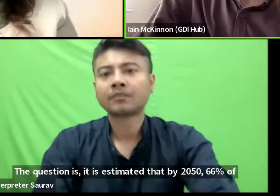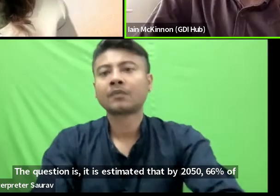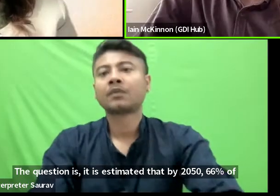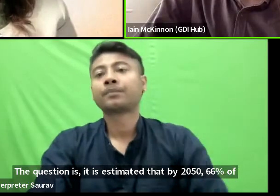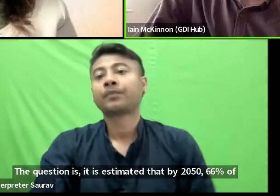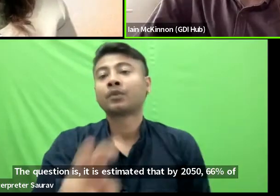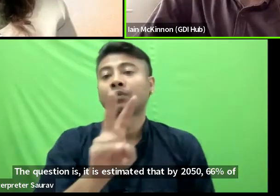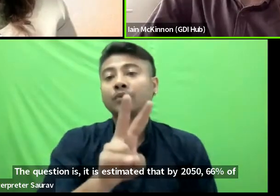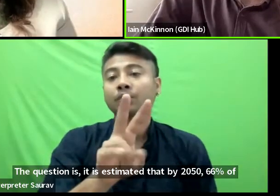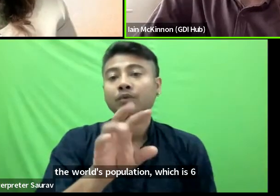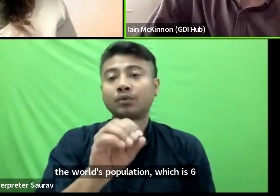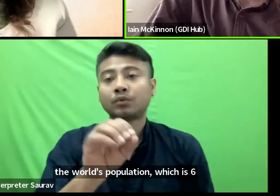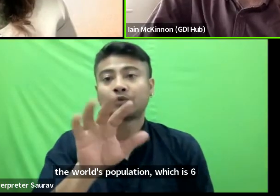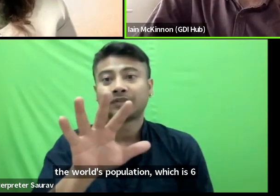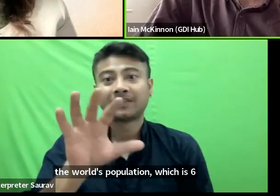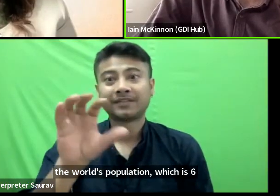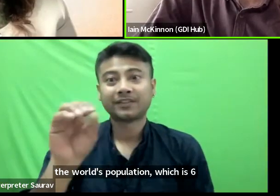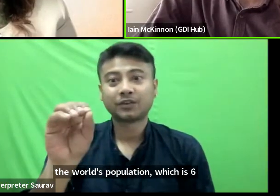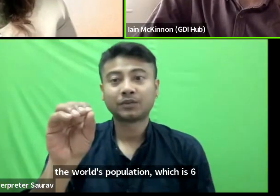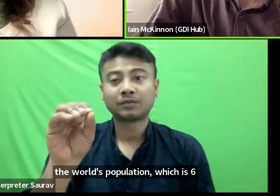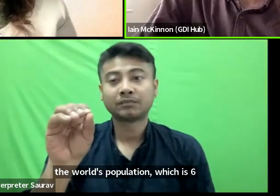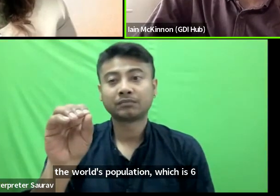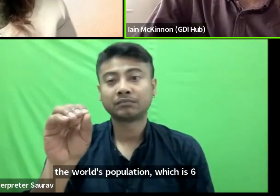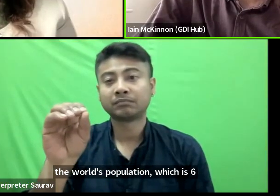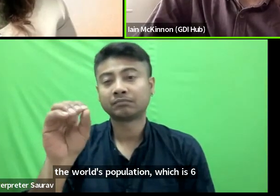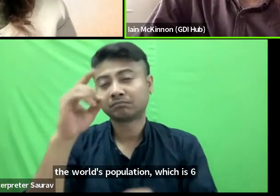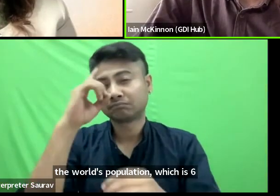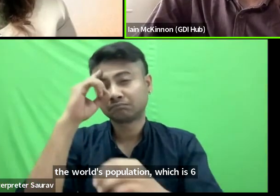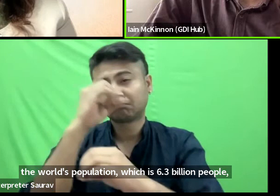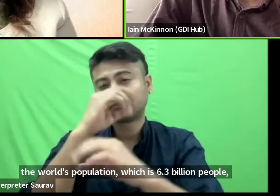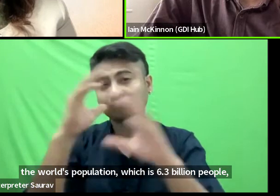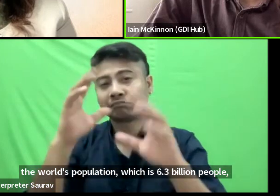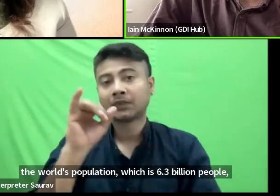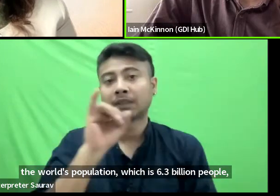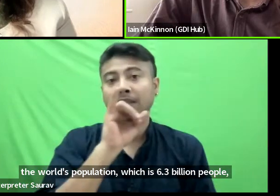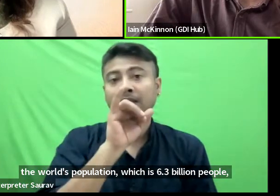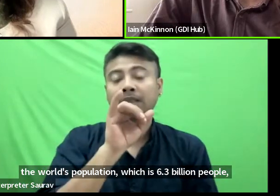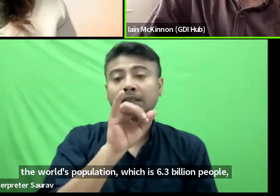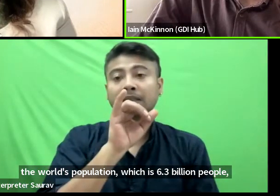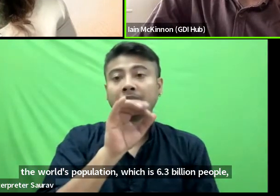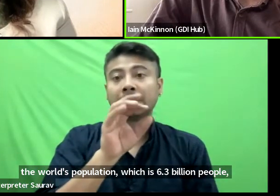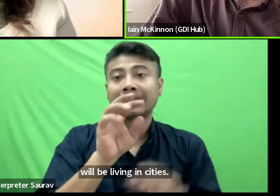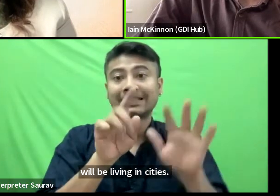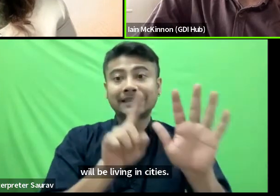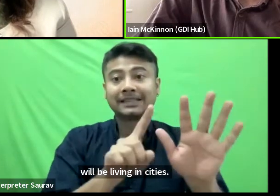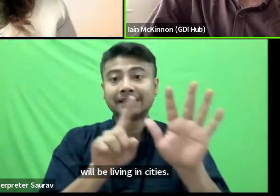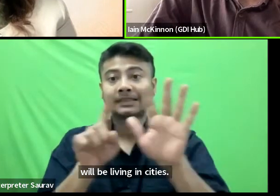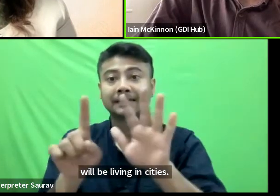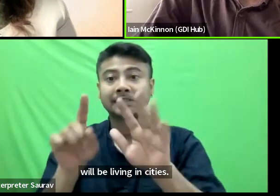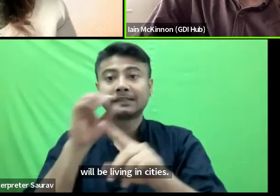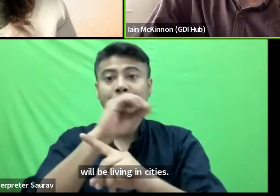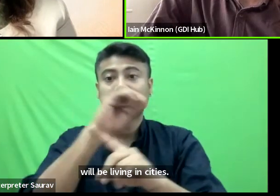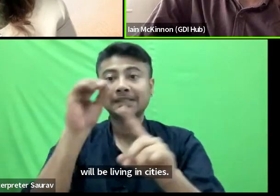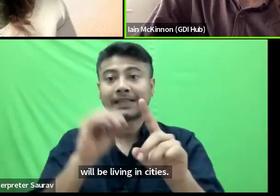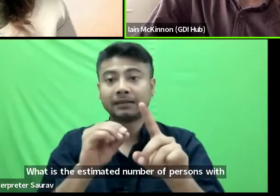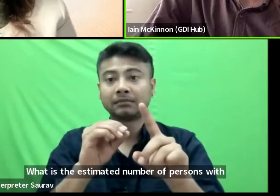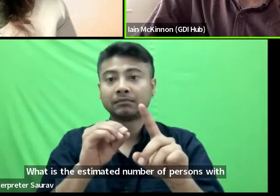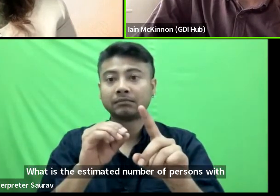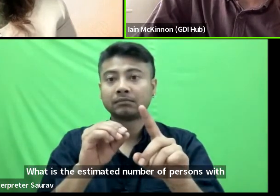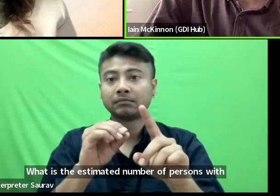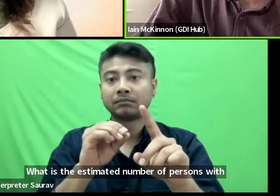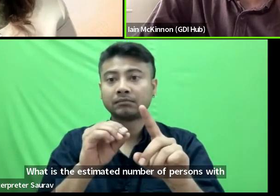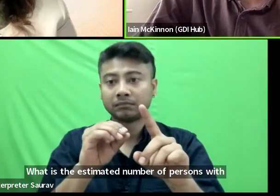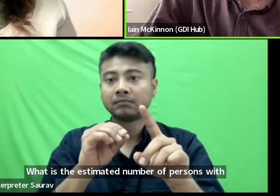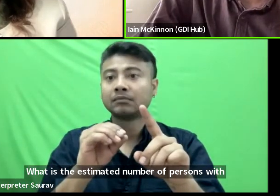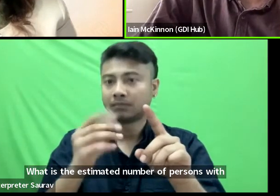is 6.3 billion people, will be living in cities. What is the estimated number of persons with disabilities that will be living